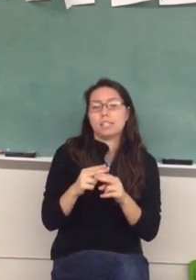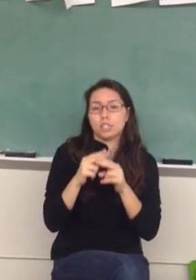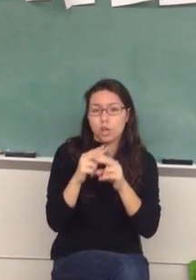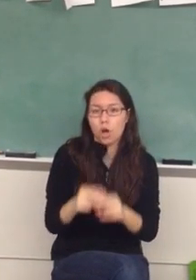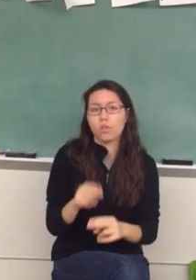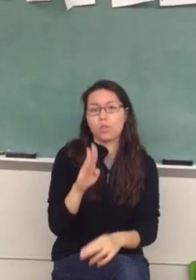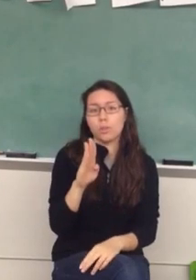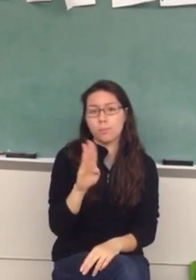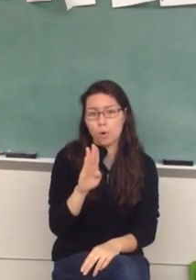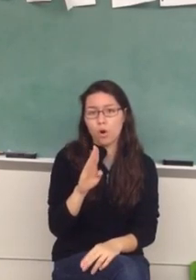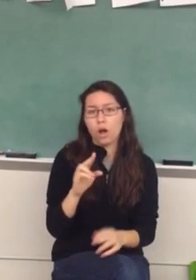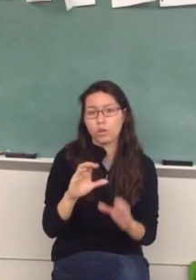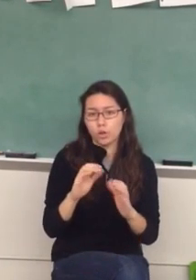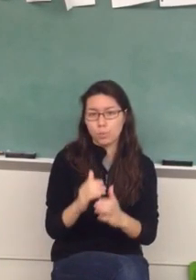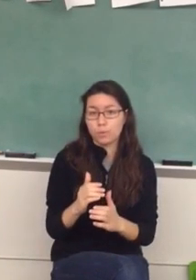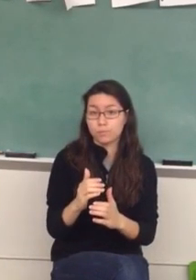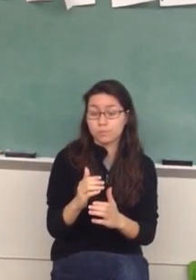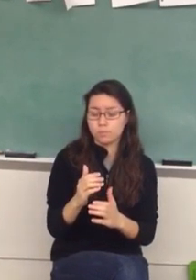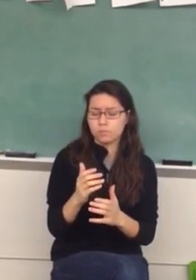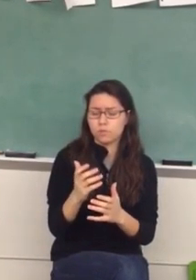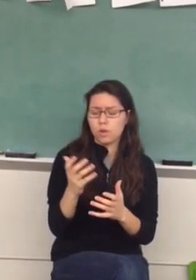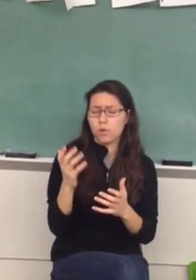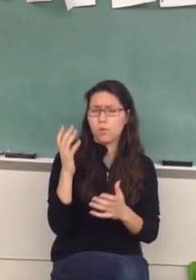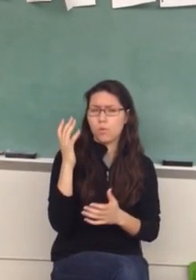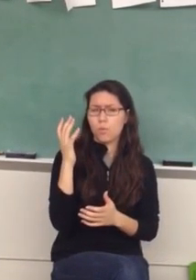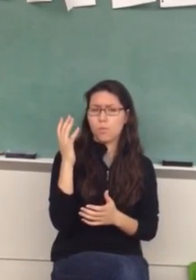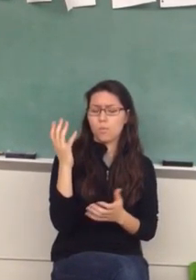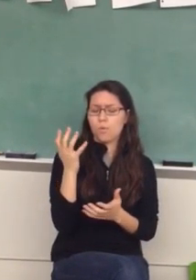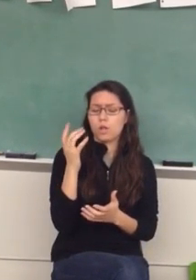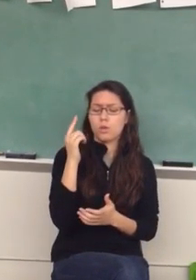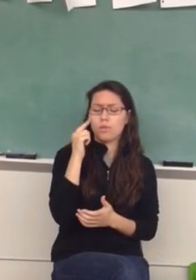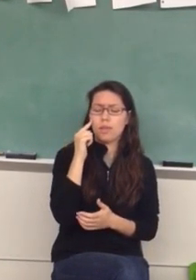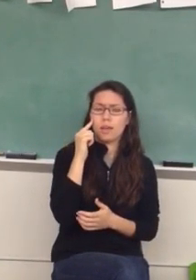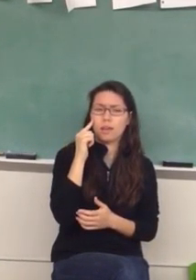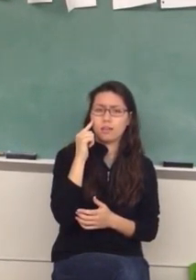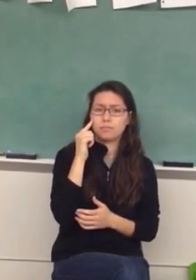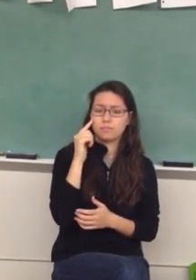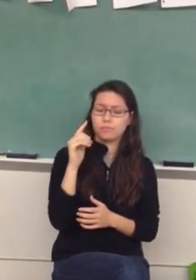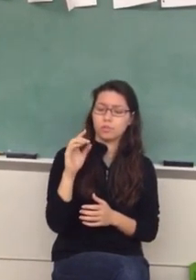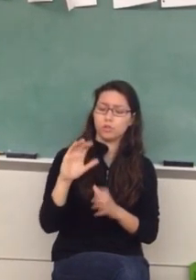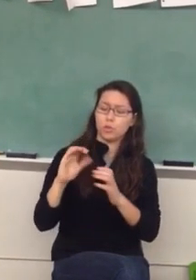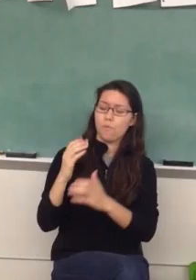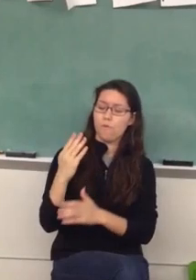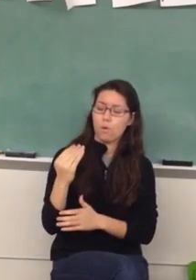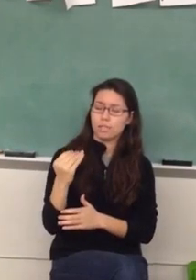What do you think 14 is called? The carbon group. The carbon group. Good. 15?